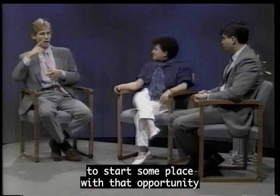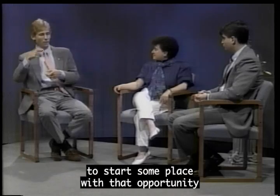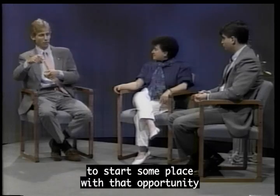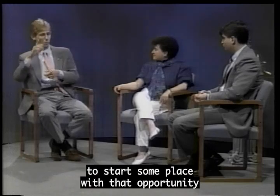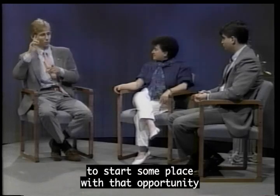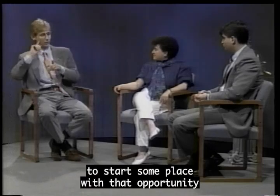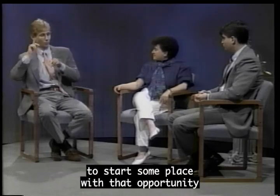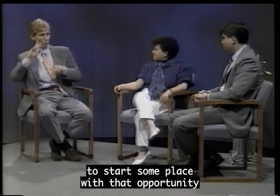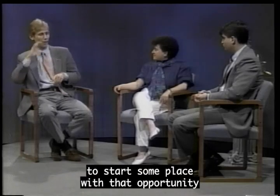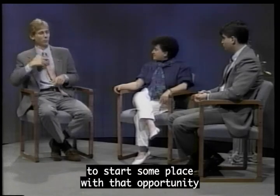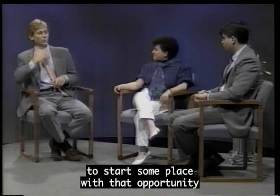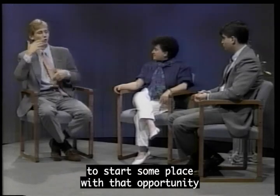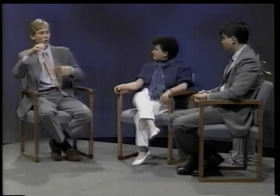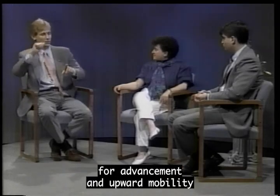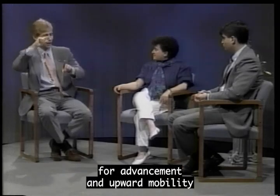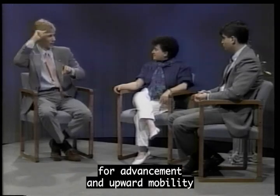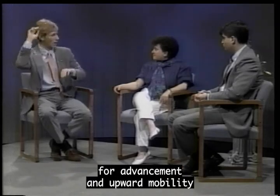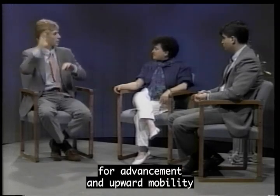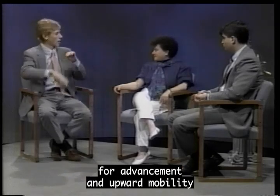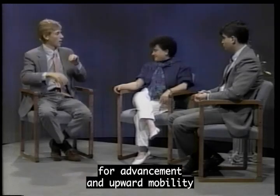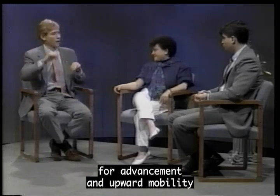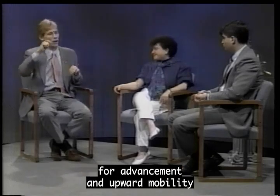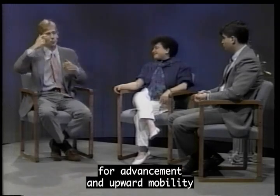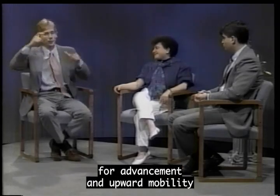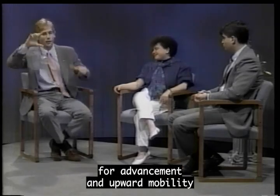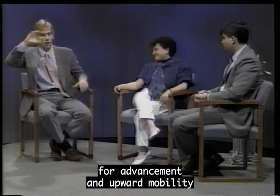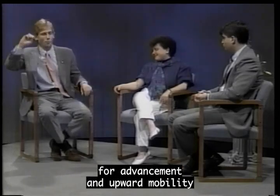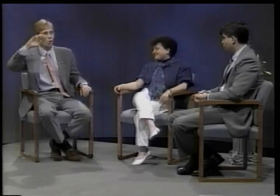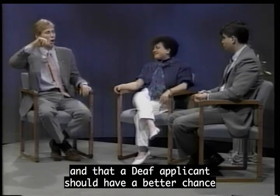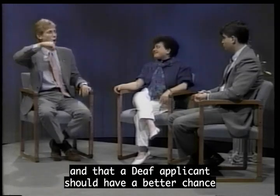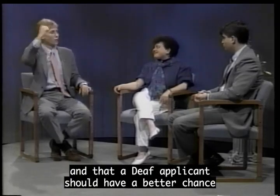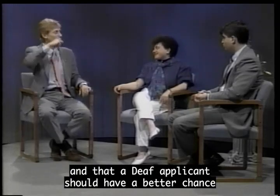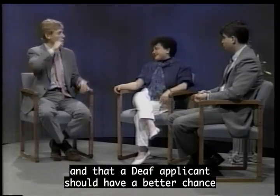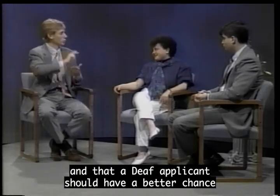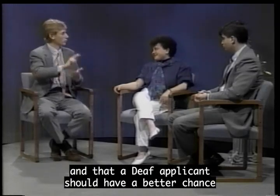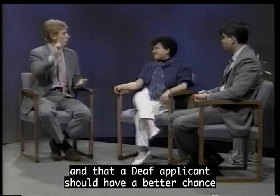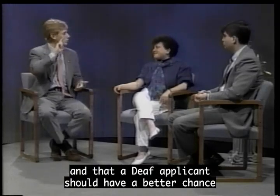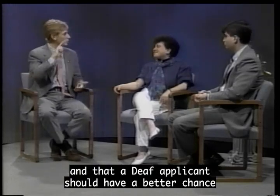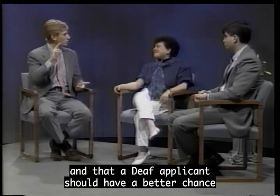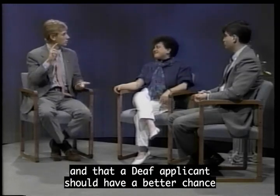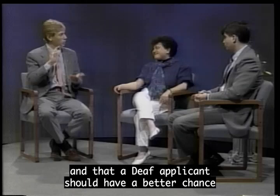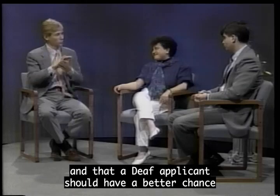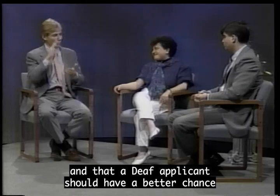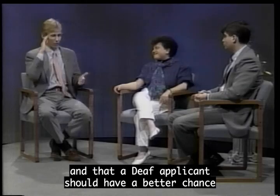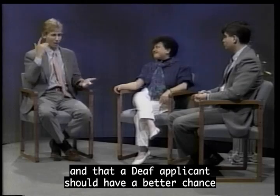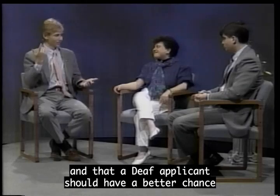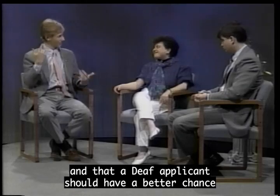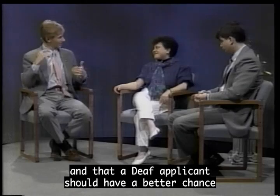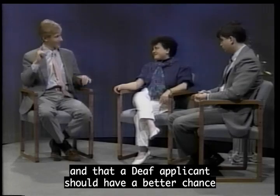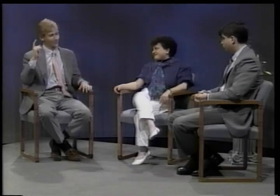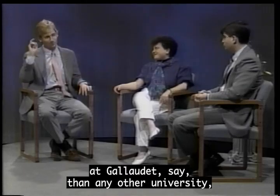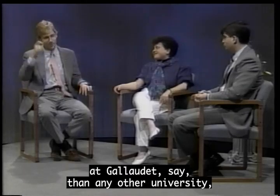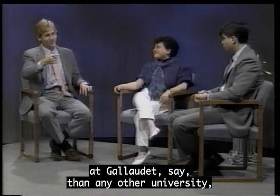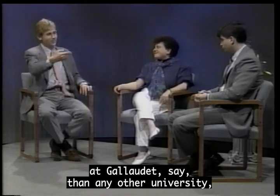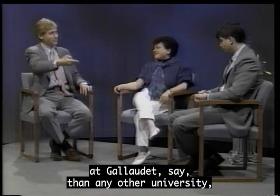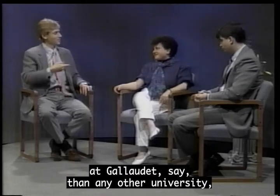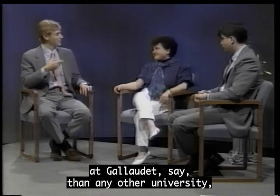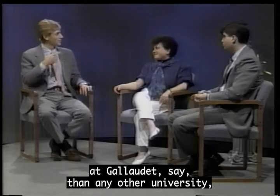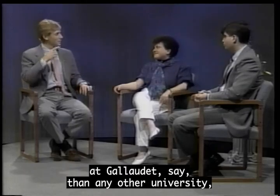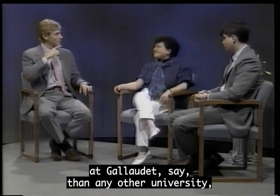that opportunity for advancement and upward mobility, and that a deaf applicant should have a better chance at Gallaudet, say, than any other